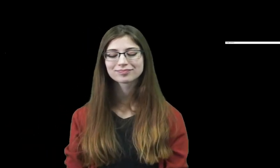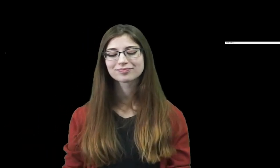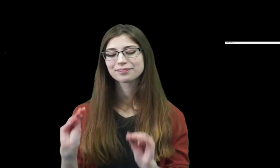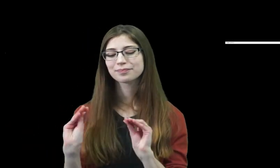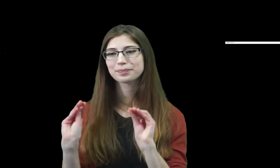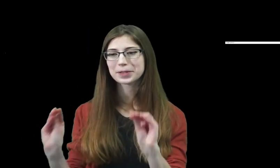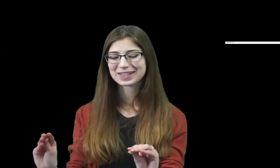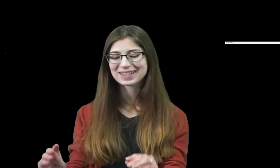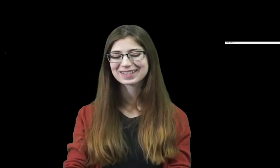Put.